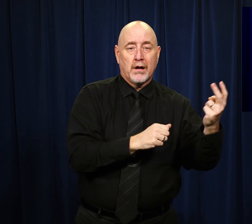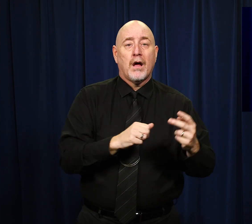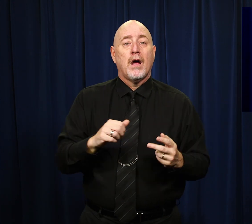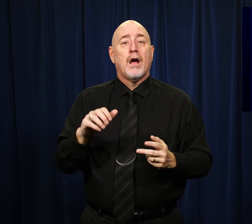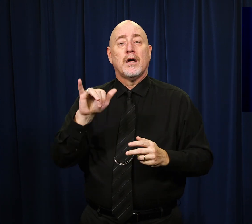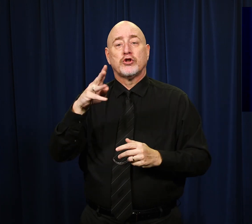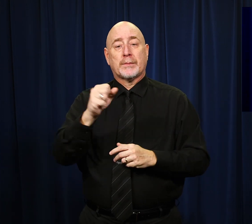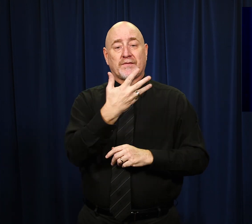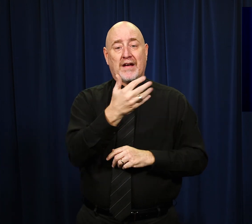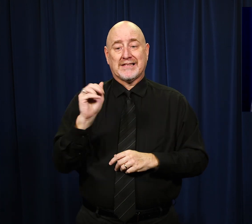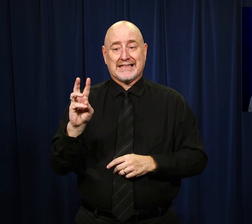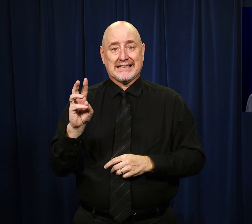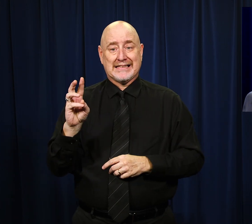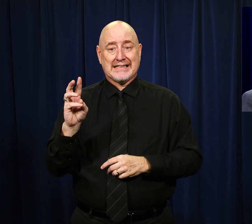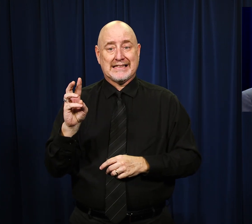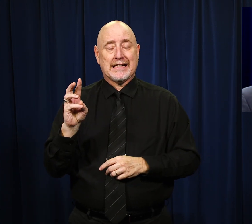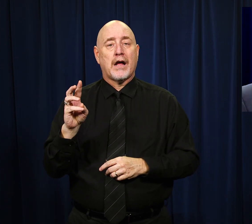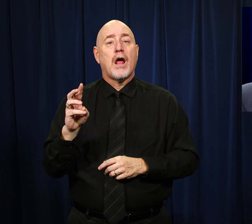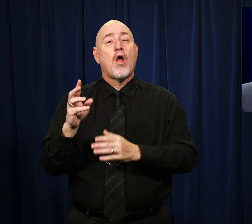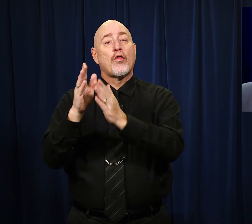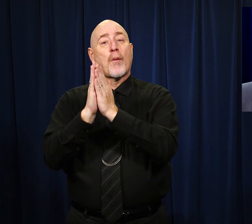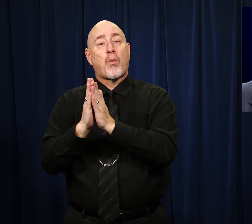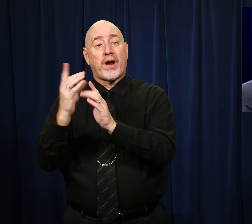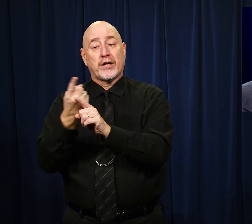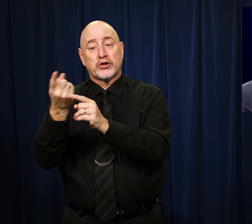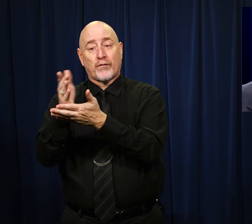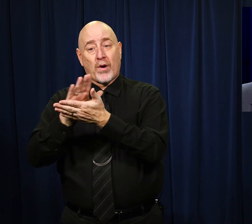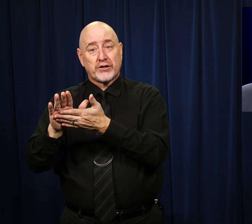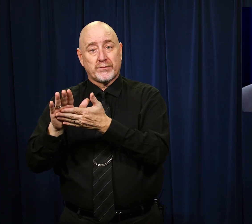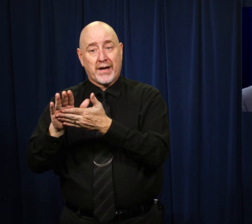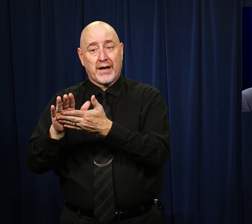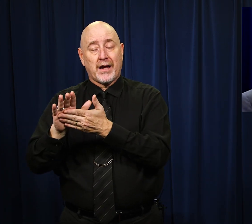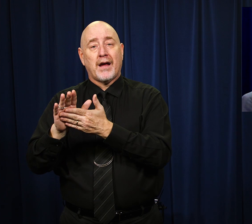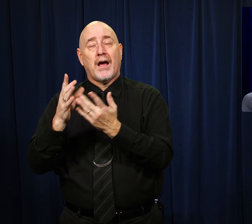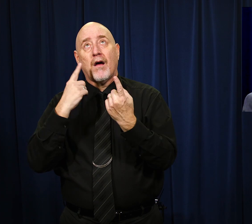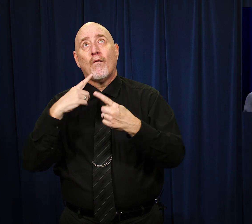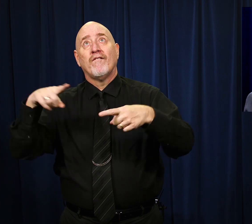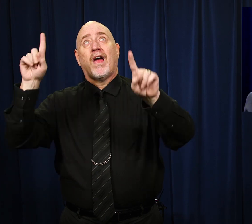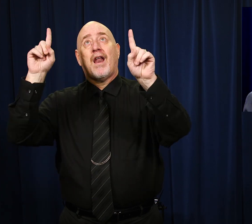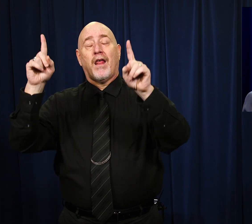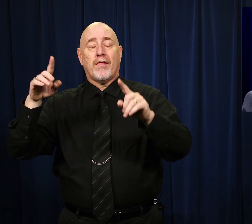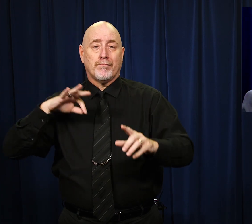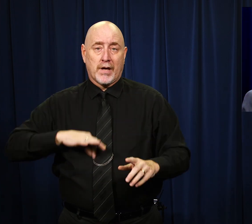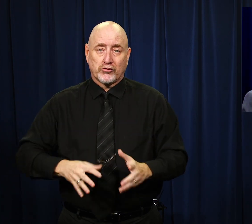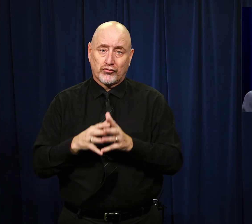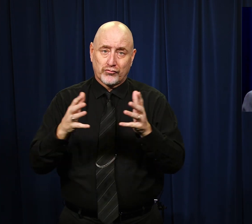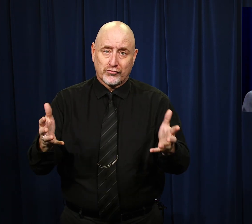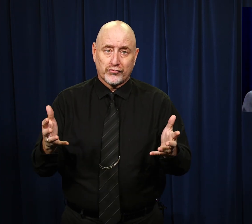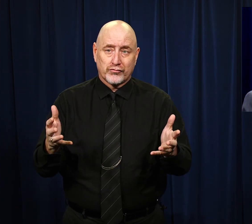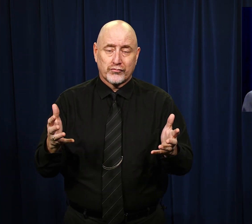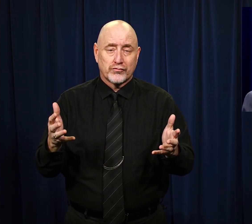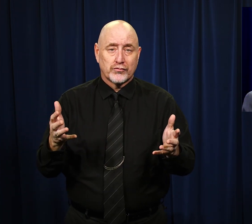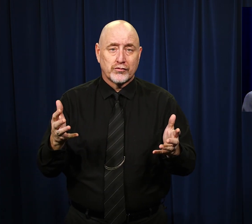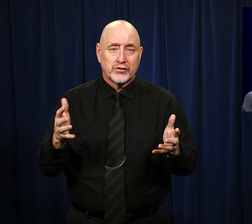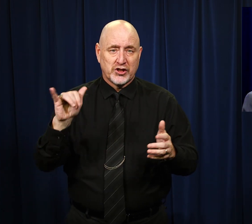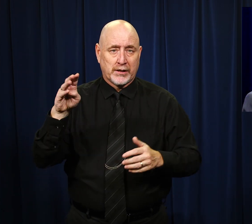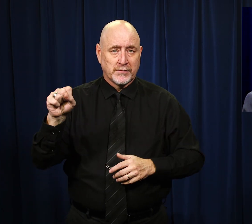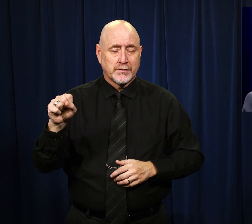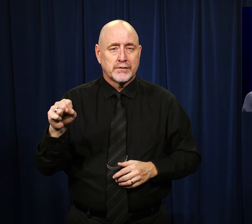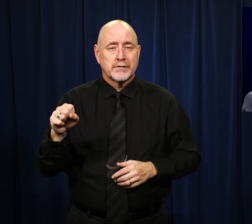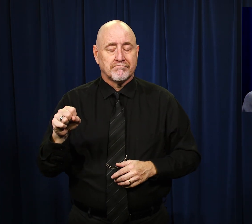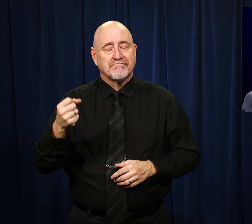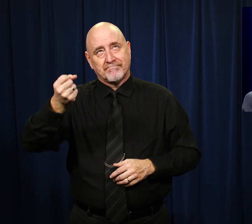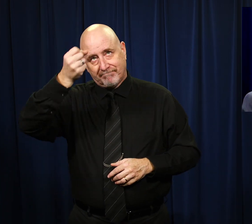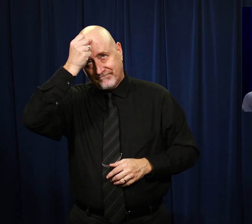5 and 16, we will learn that the prayers of a righteous man availeth or worketh much. I